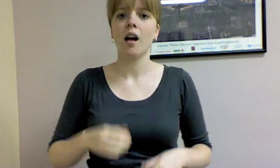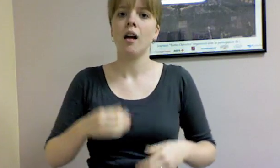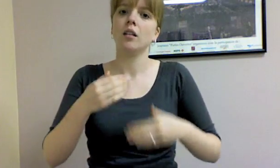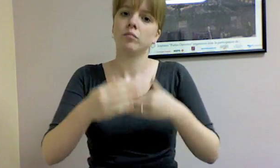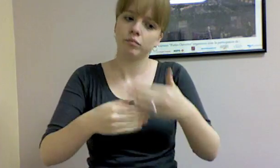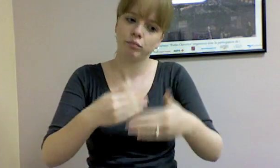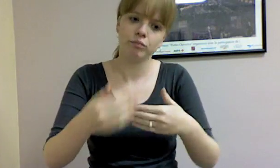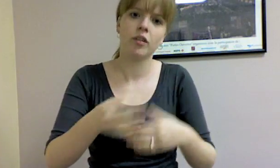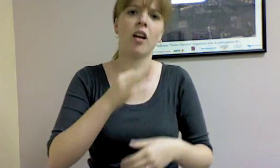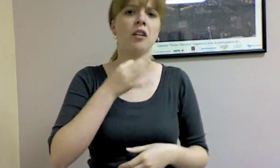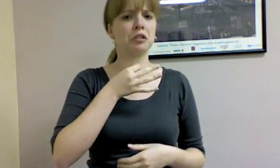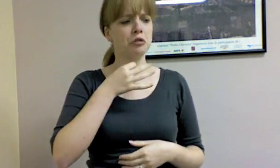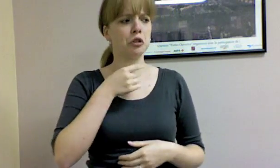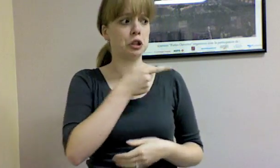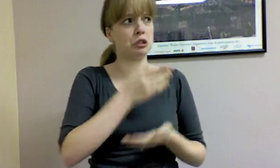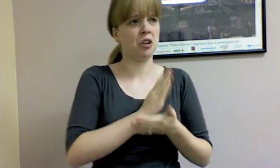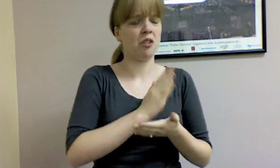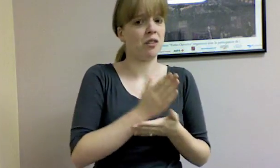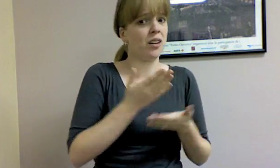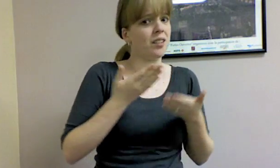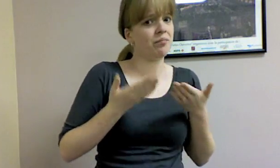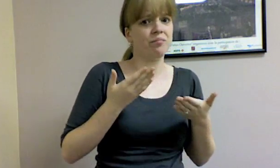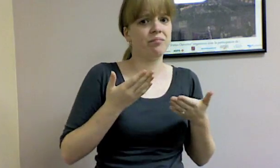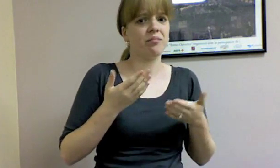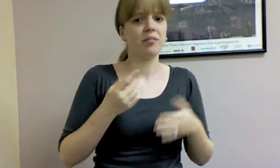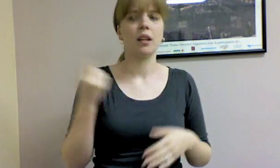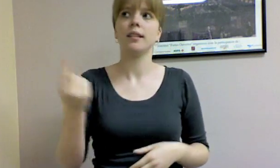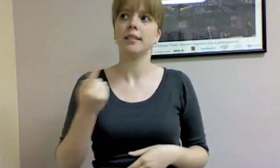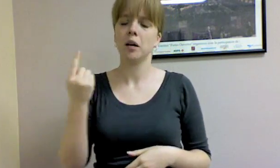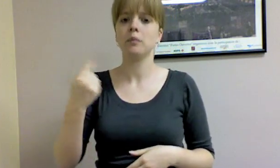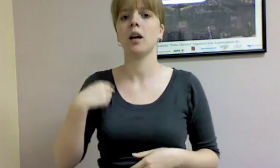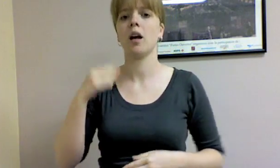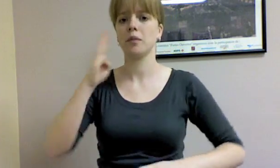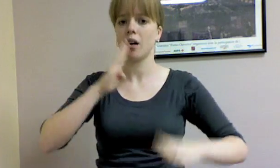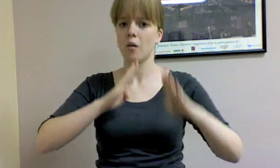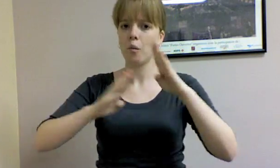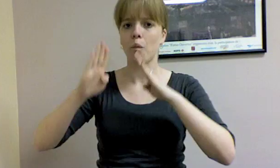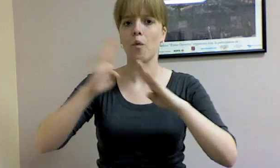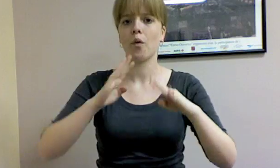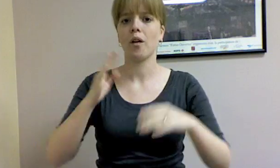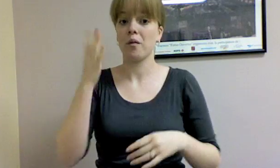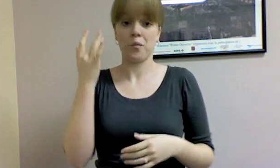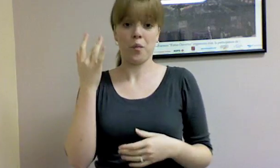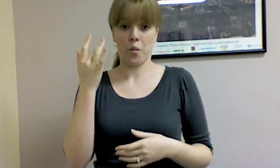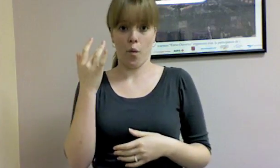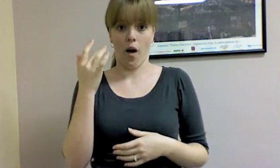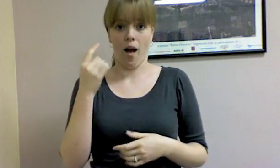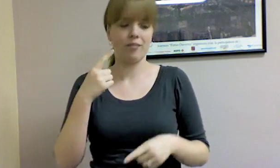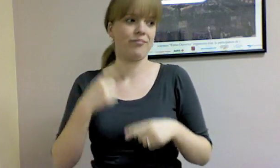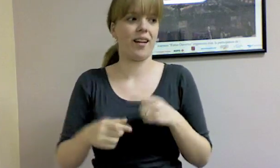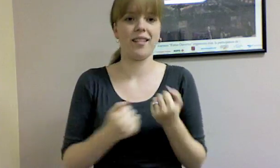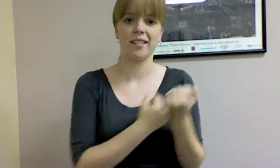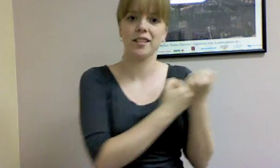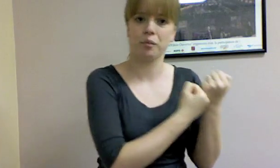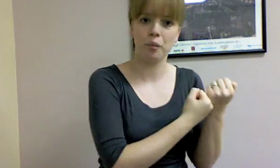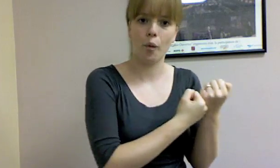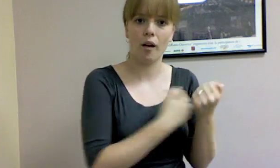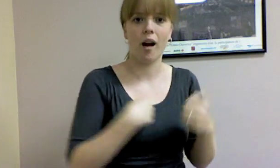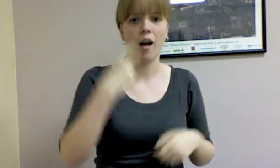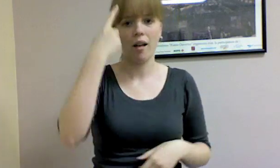alright. There were times when I would cry cause I couldn't be by her side. I thought about it so deep that I could rarely fall asleep. Thought how lovely it would